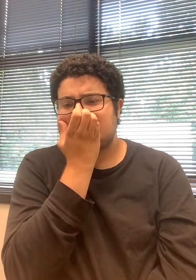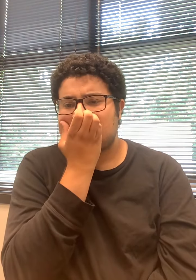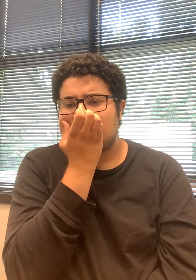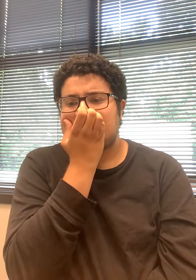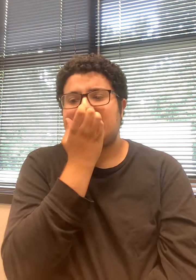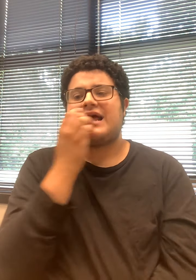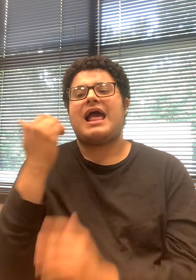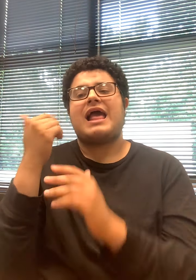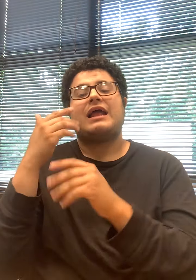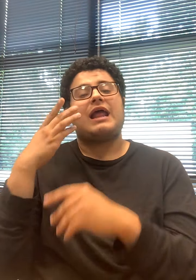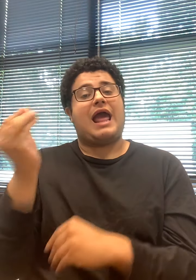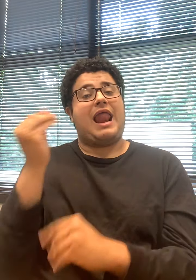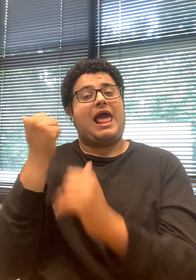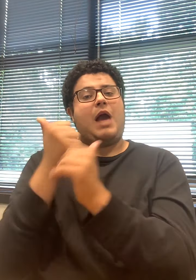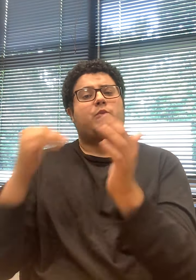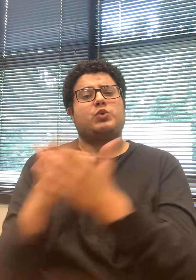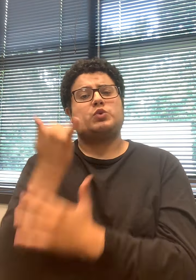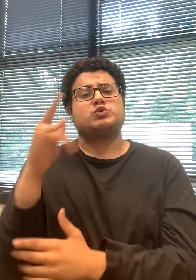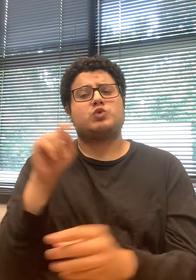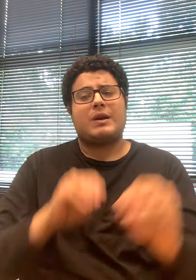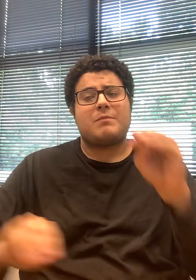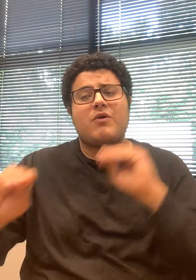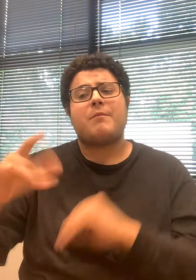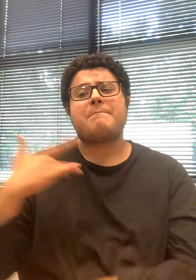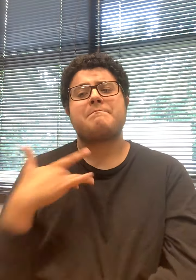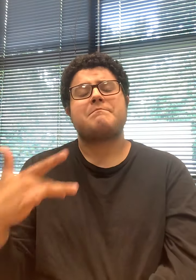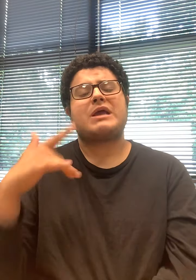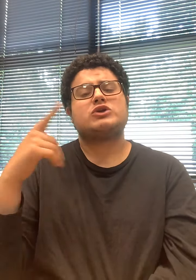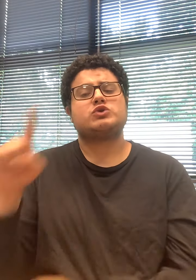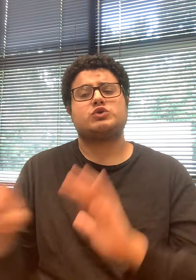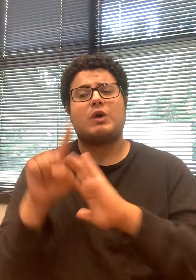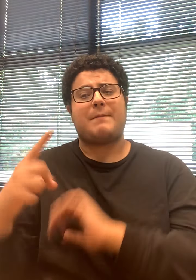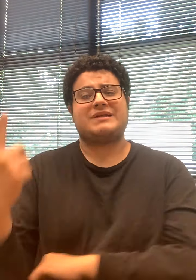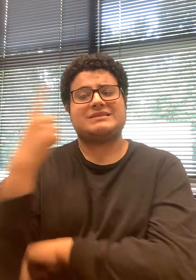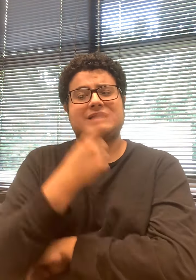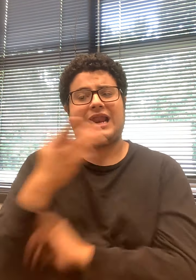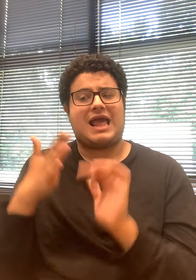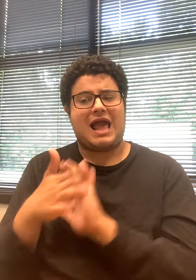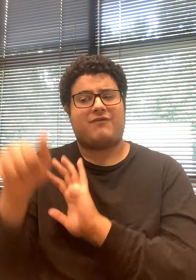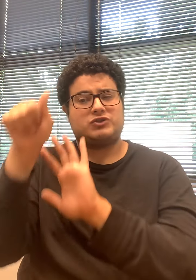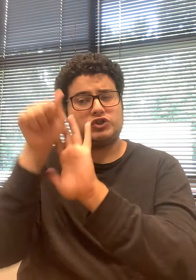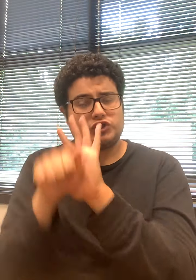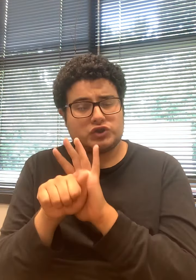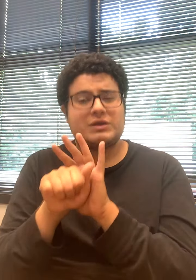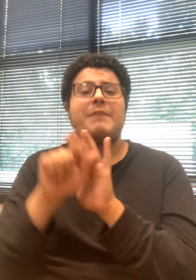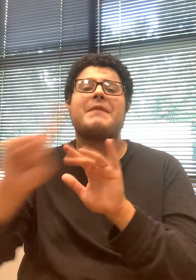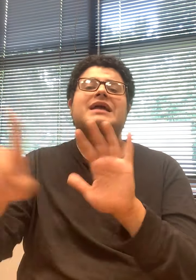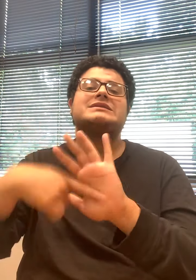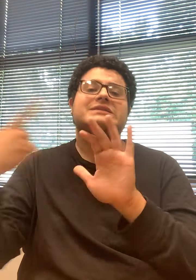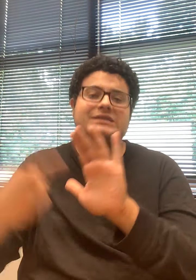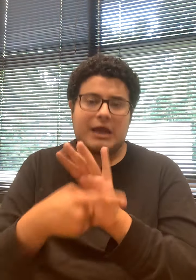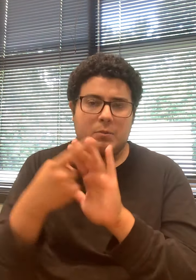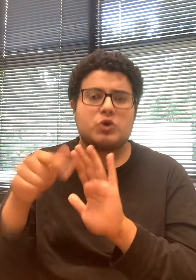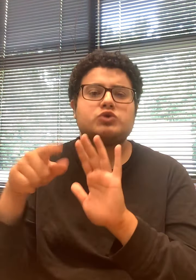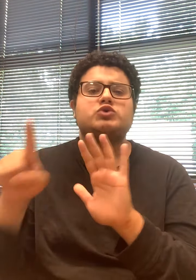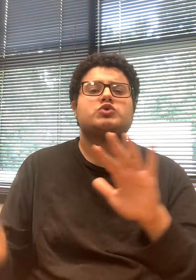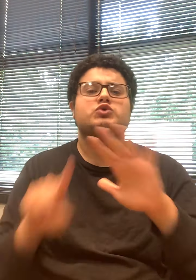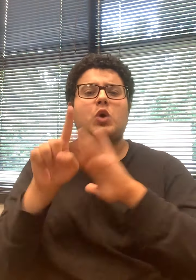it gets that new joint moving. Now, we usually show up the day after surgery, but in some instances, we do show up the same day